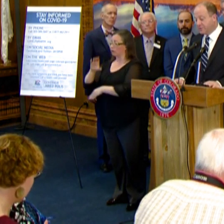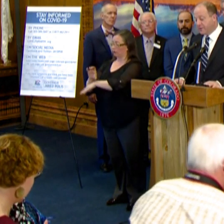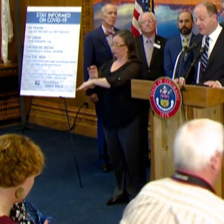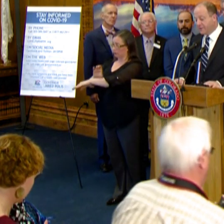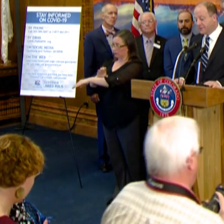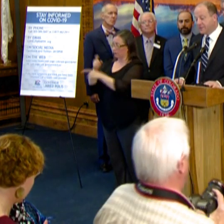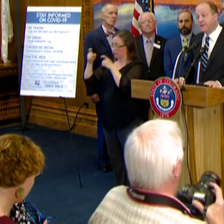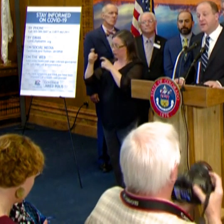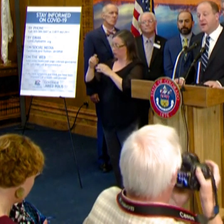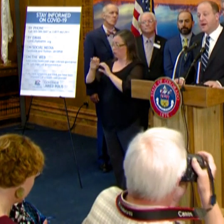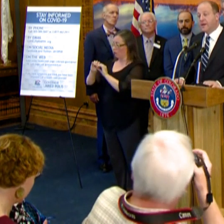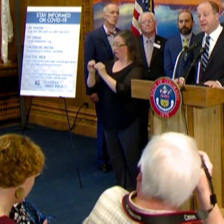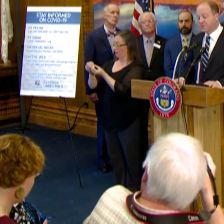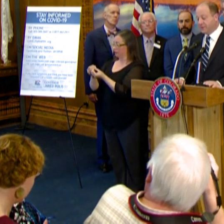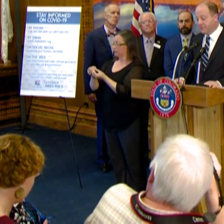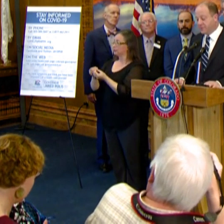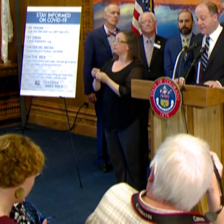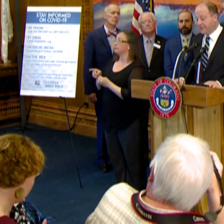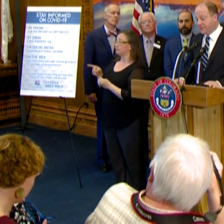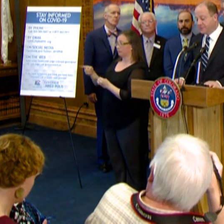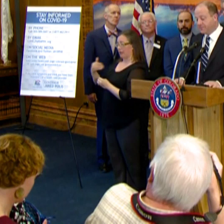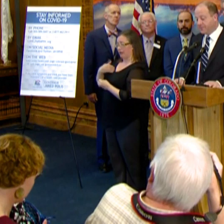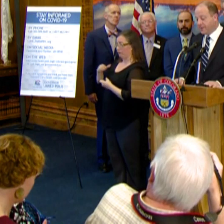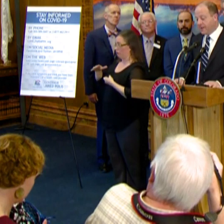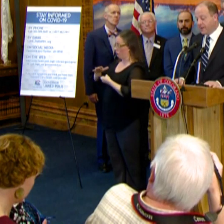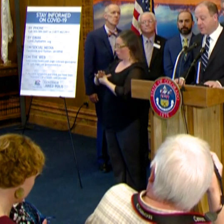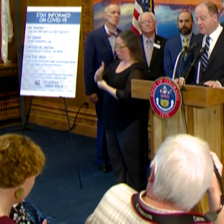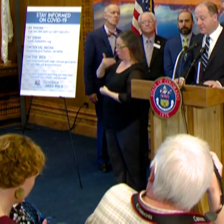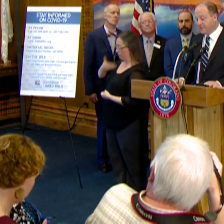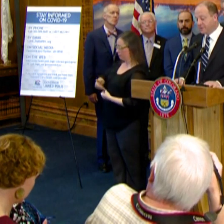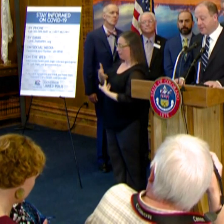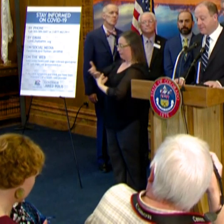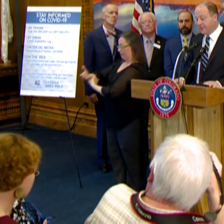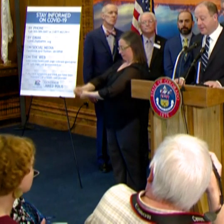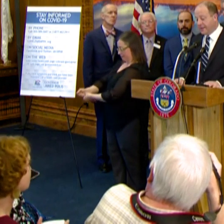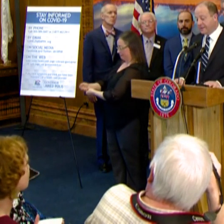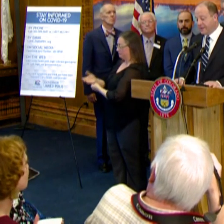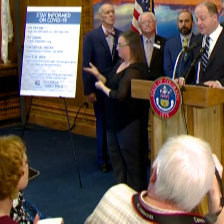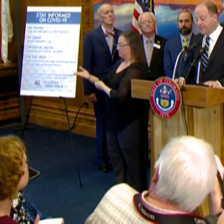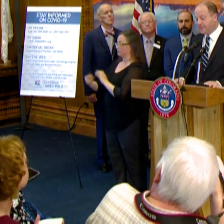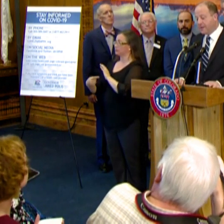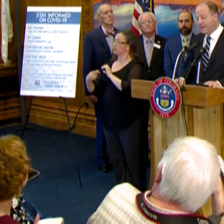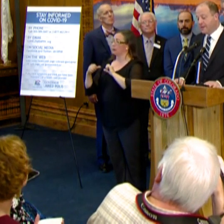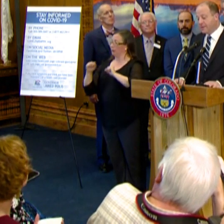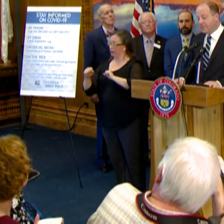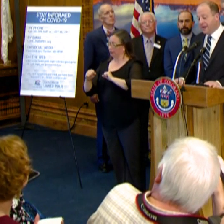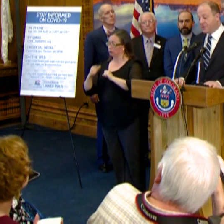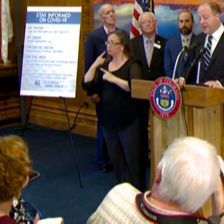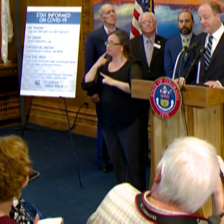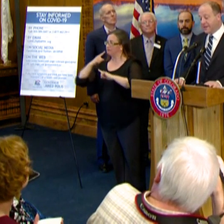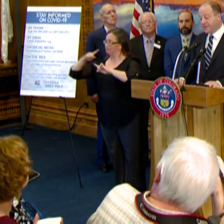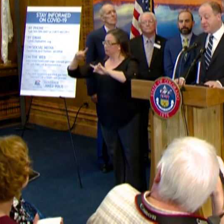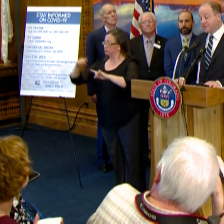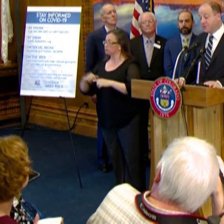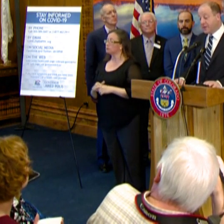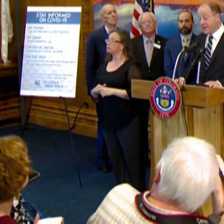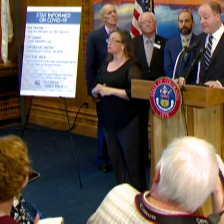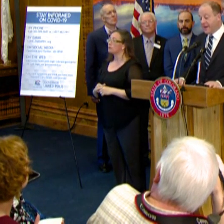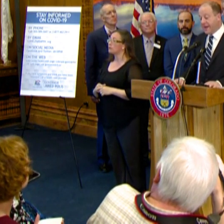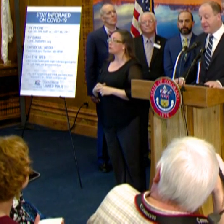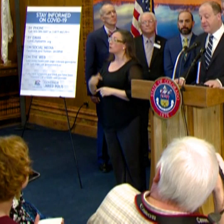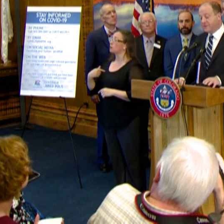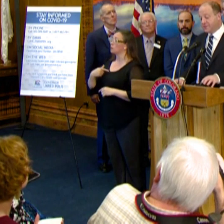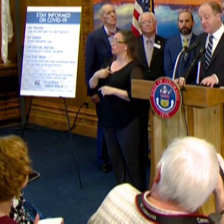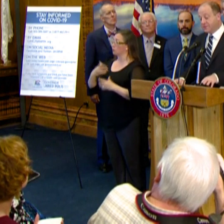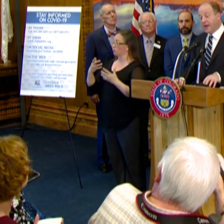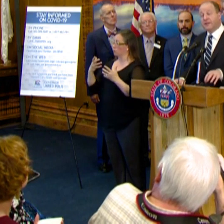Emergency Management Office, and he has my full confidence with his demonstrated ability to get that done. The plan directs state agencies to